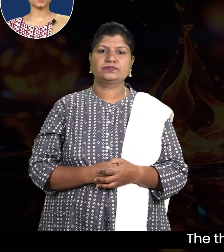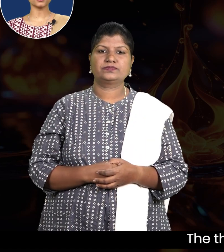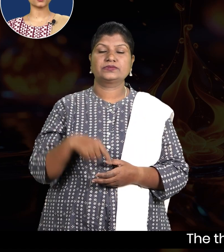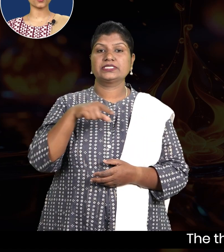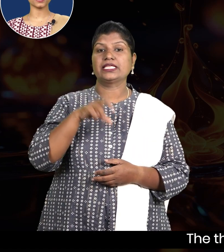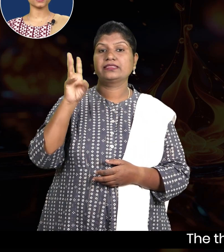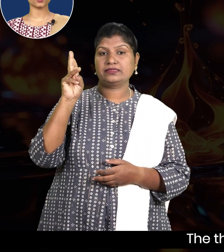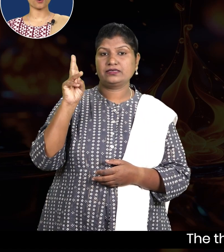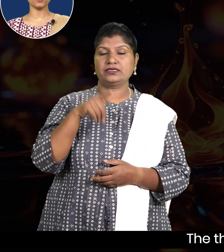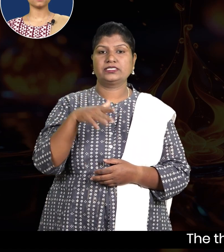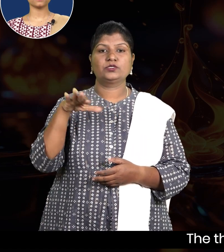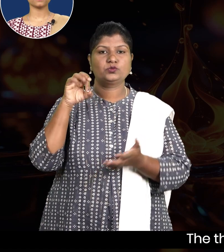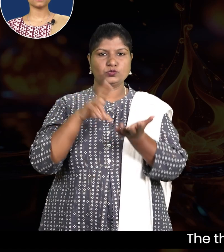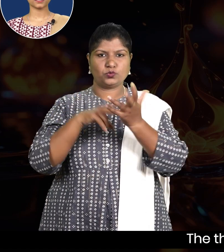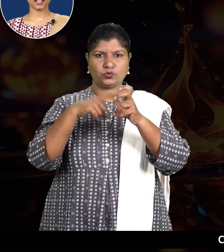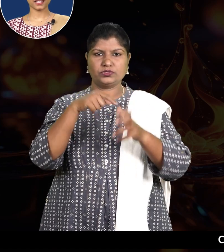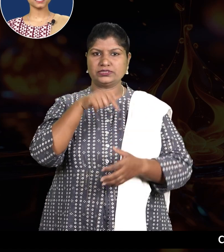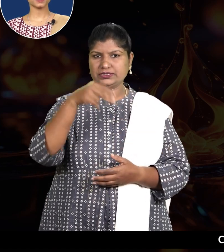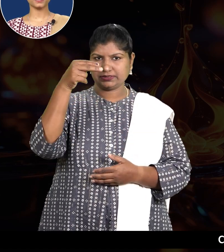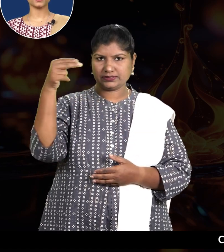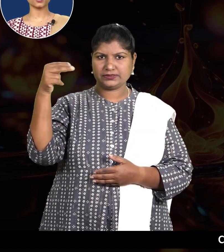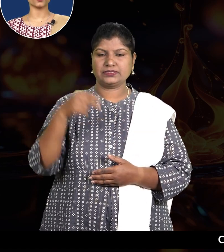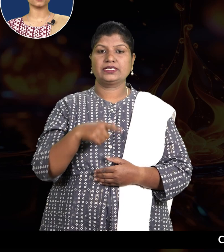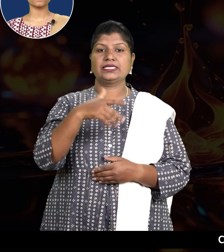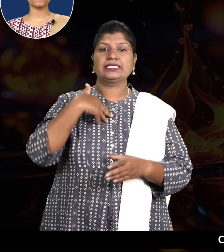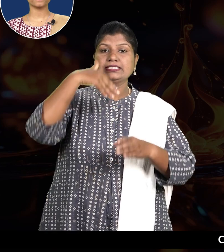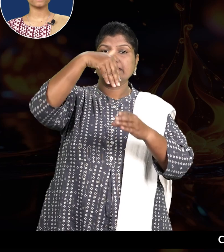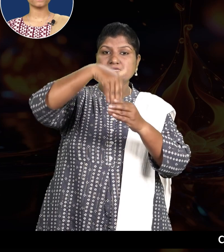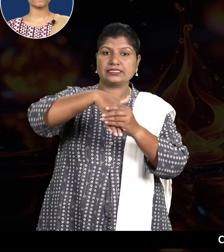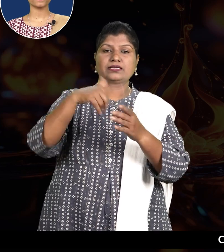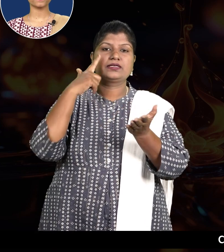The third zone is called as inner zone.